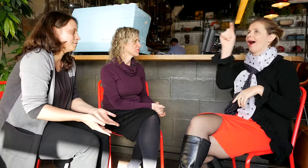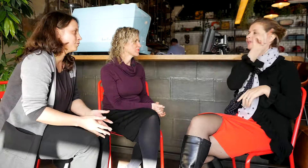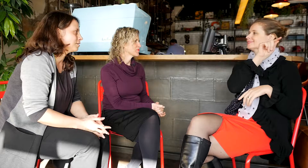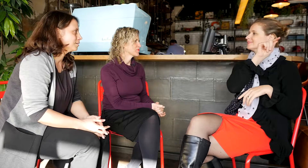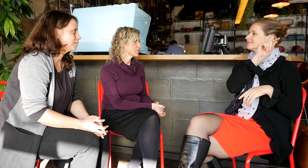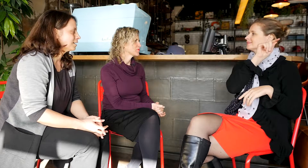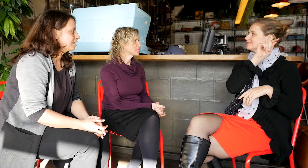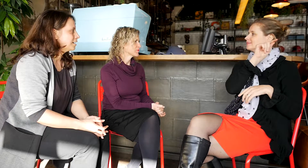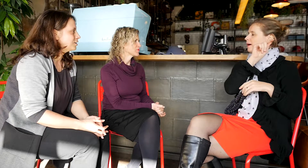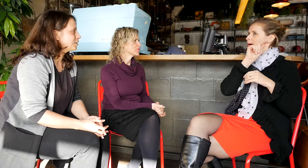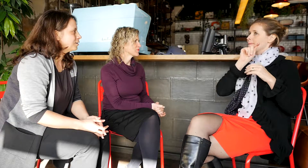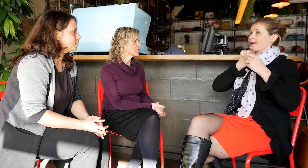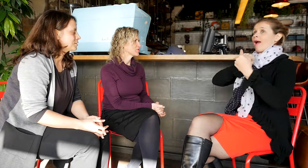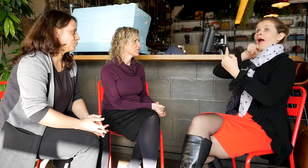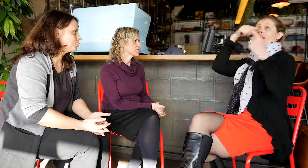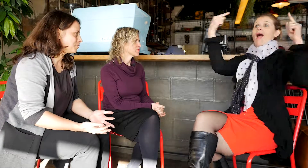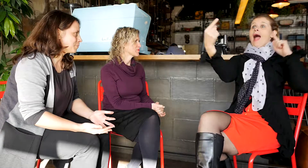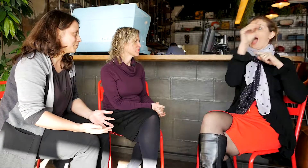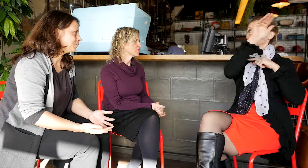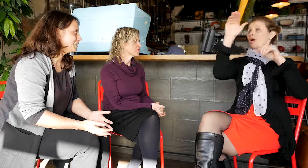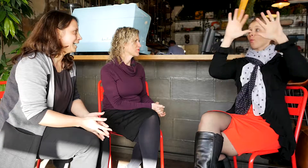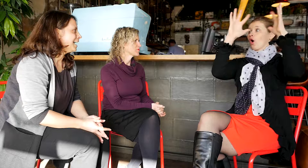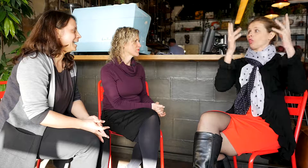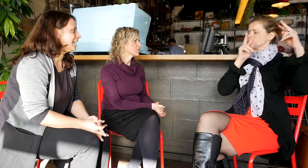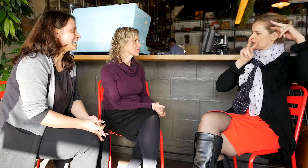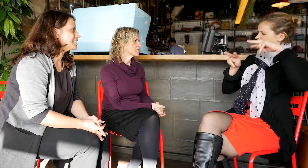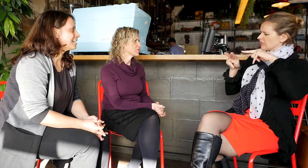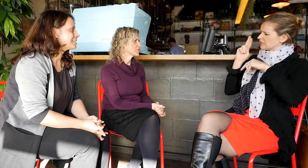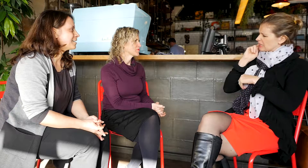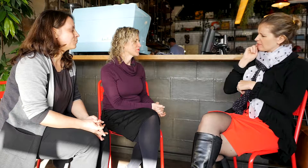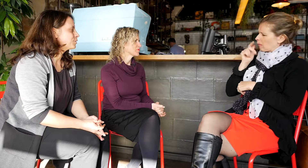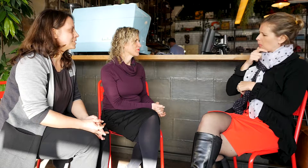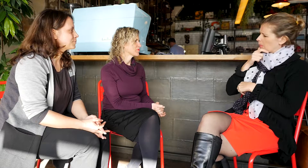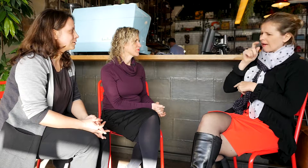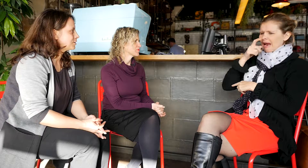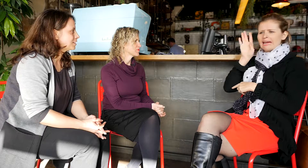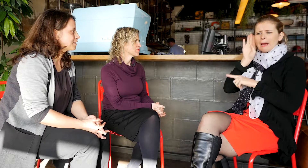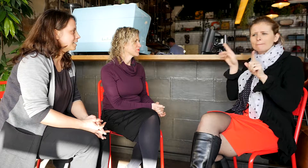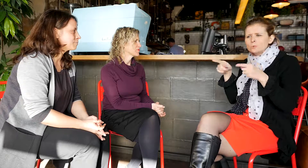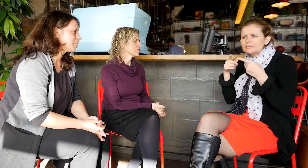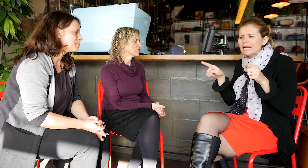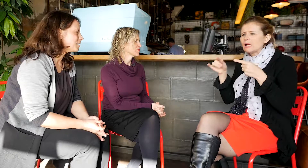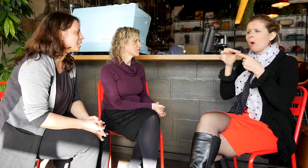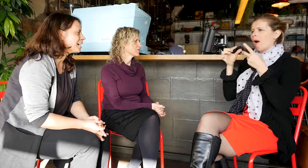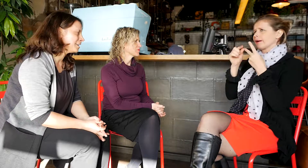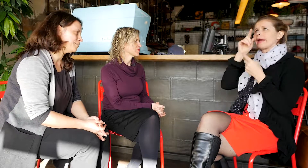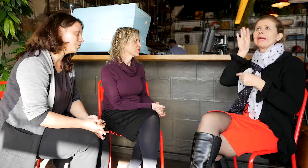different. You know, we're just a cool group of people, and the outside world seems to look in and think, but you can't hear